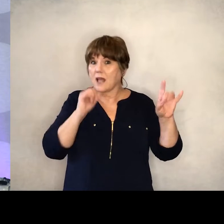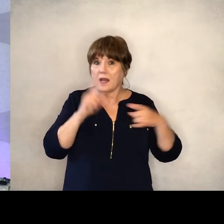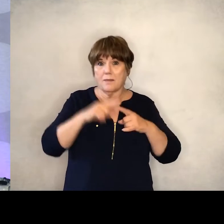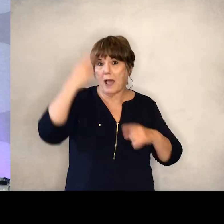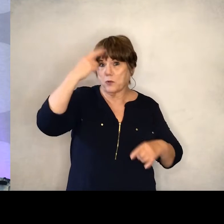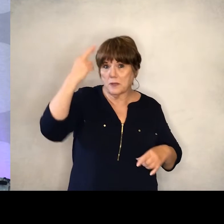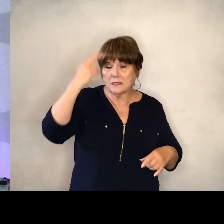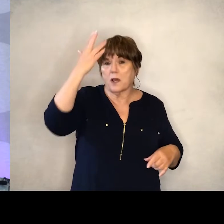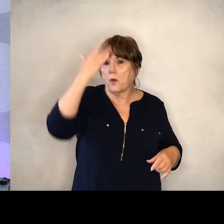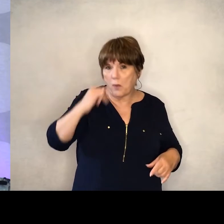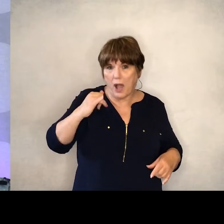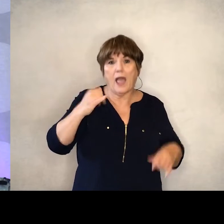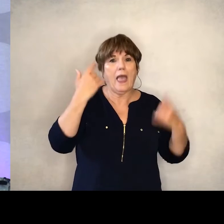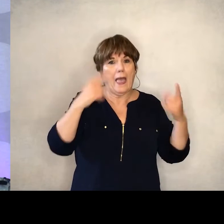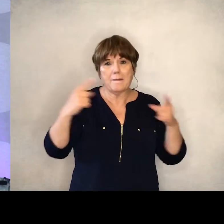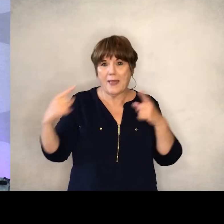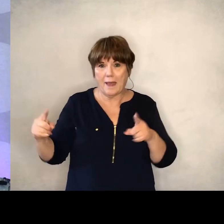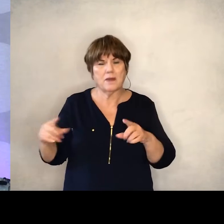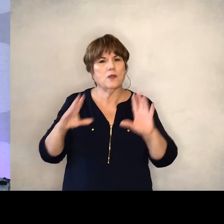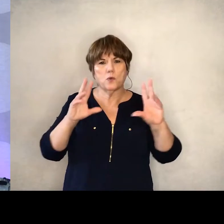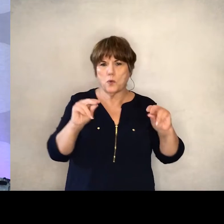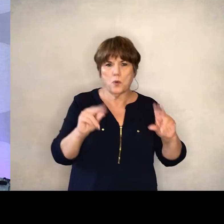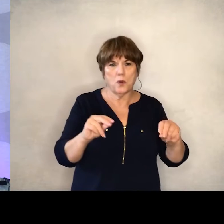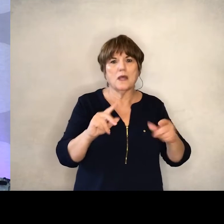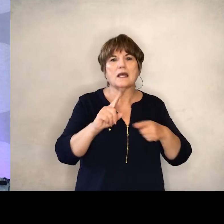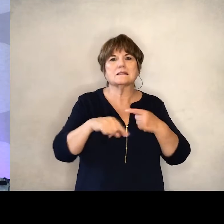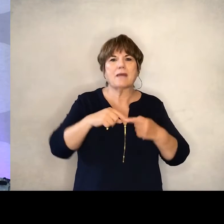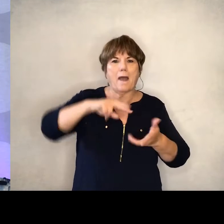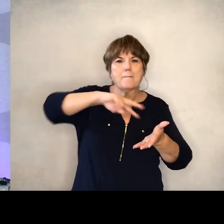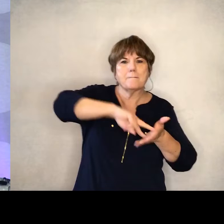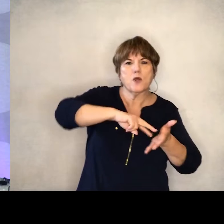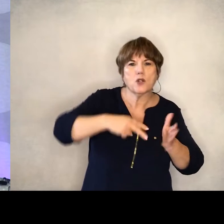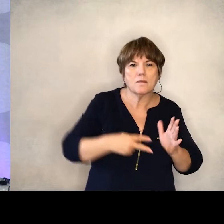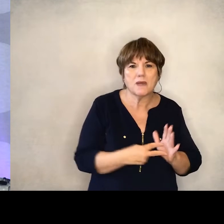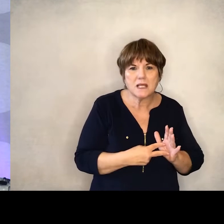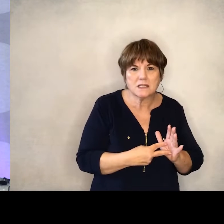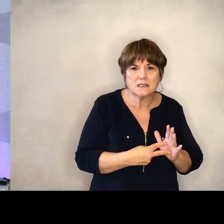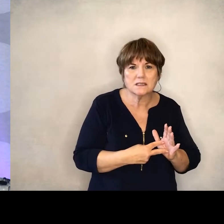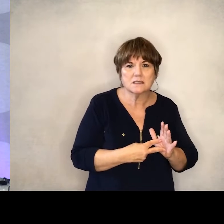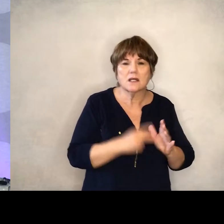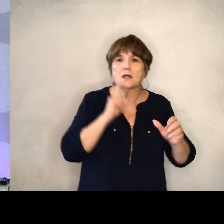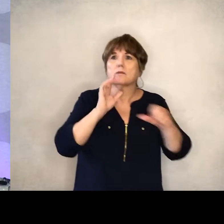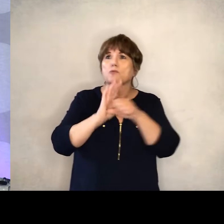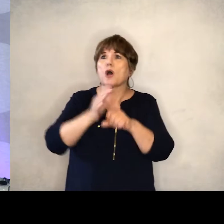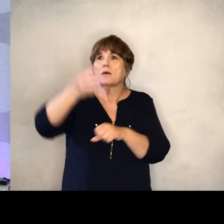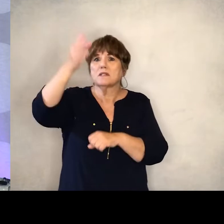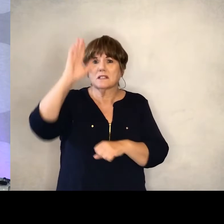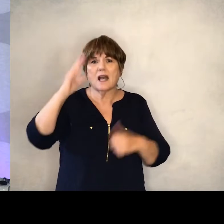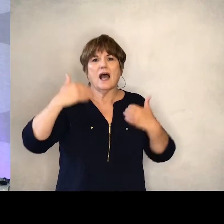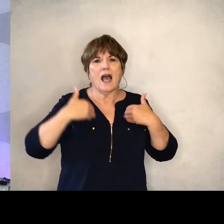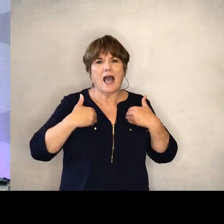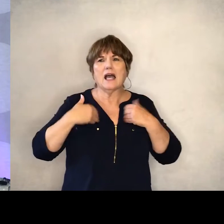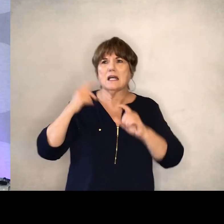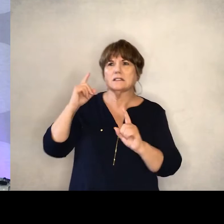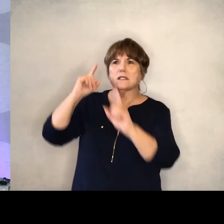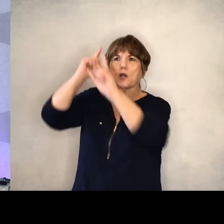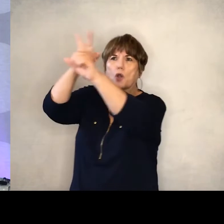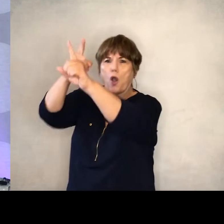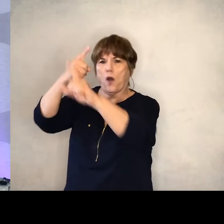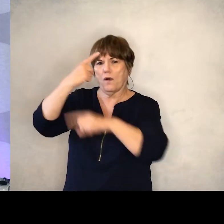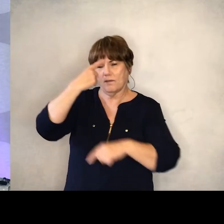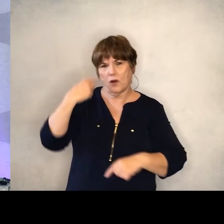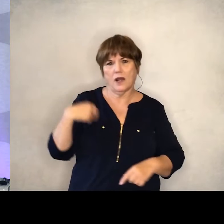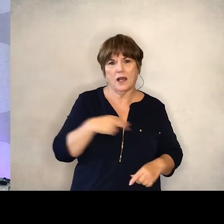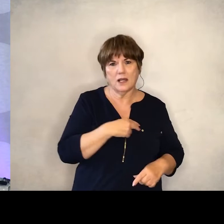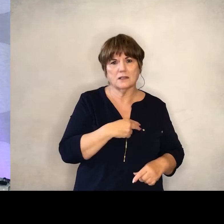happen. It's about purpose. It's the promise that God has a great goal in mind for us. He wants to make us